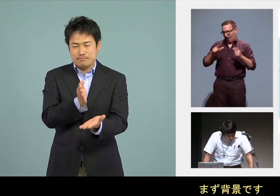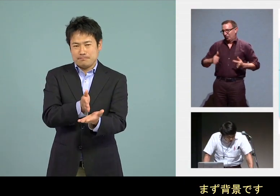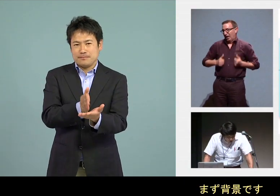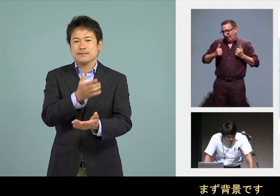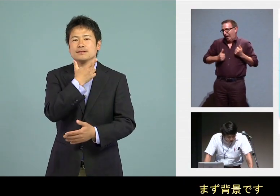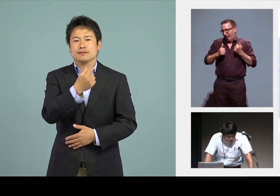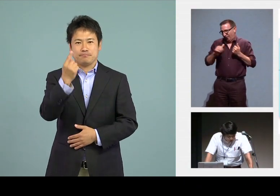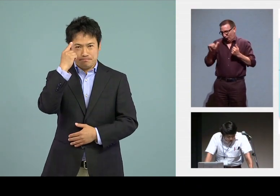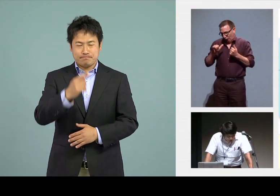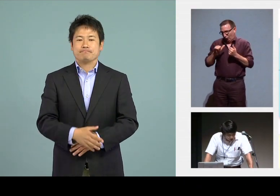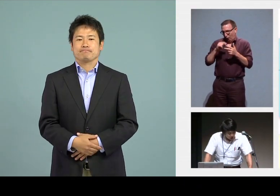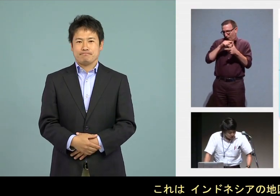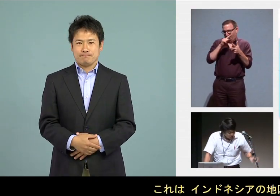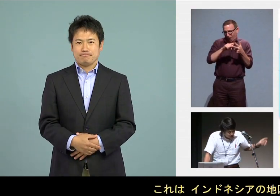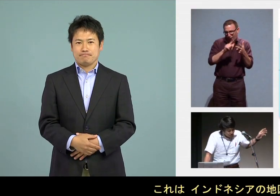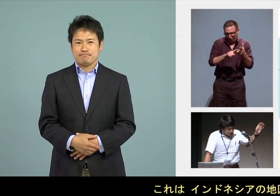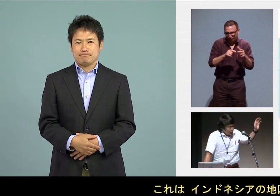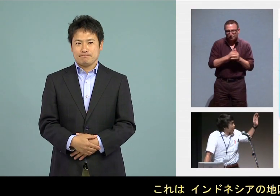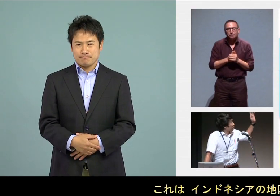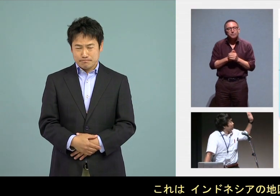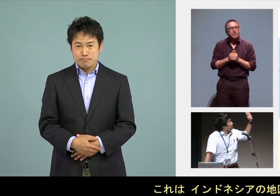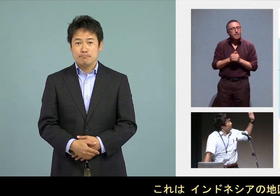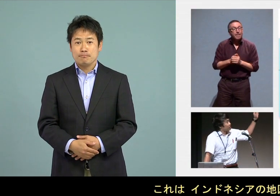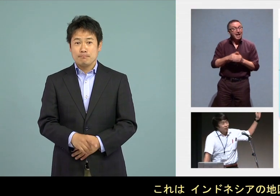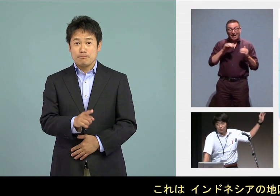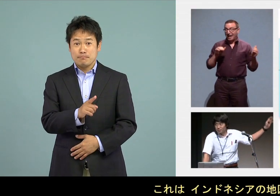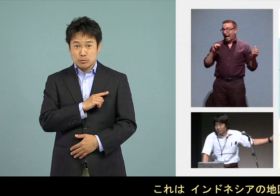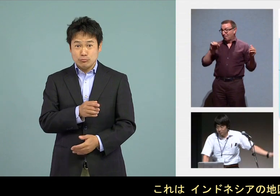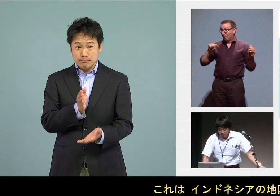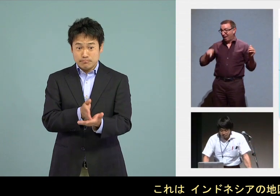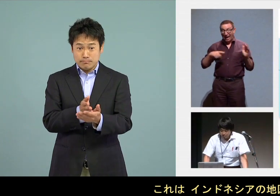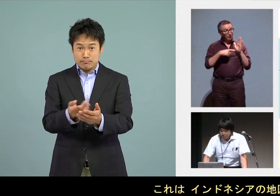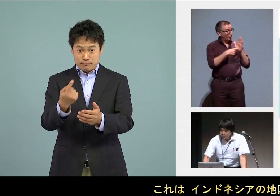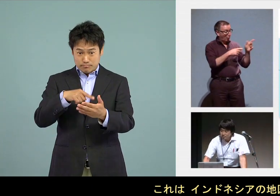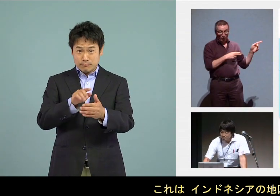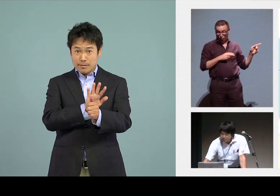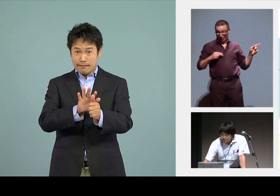All right. This is the map of Indonesia.